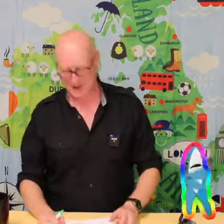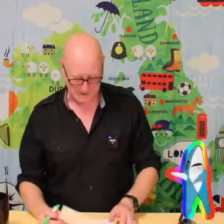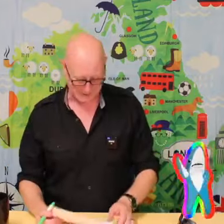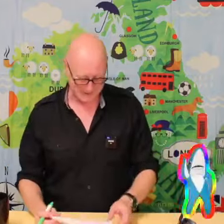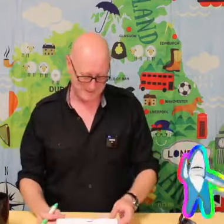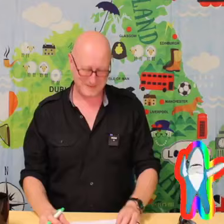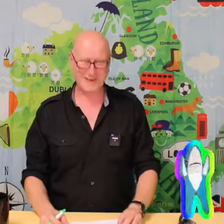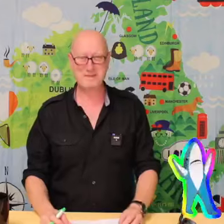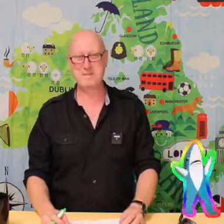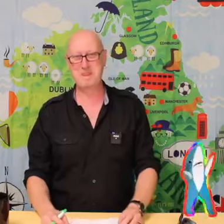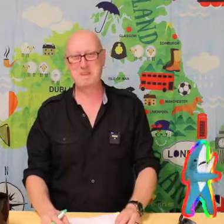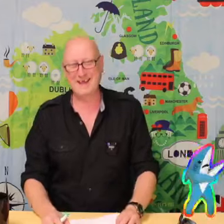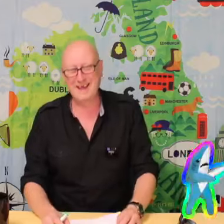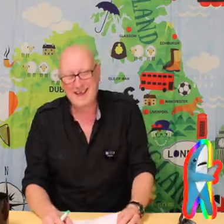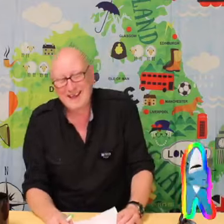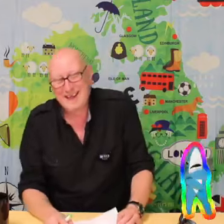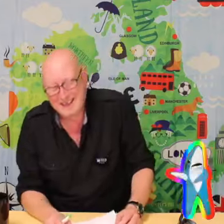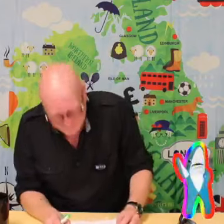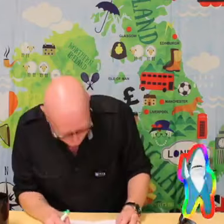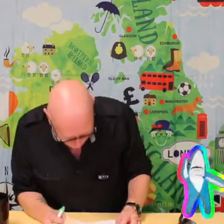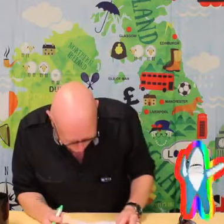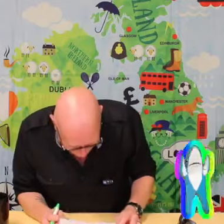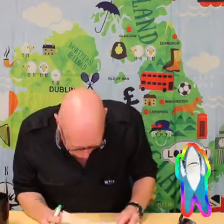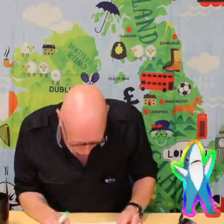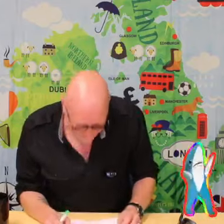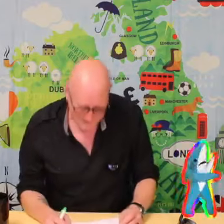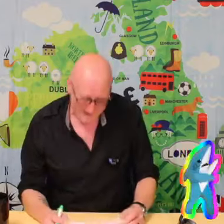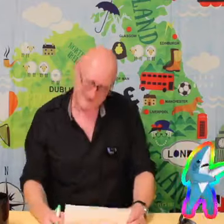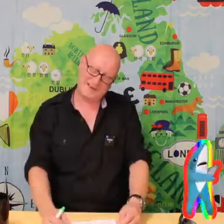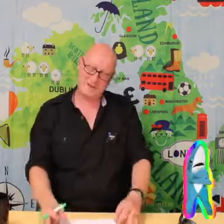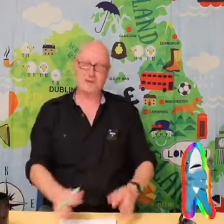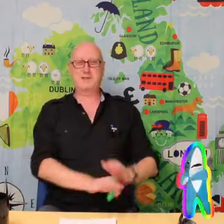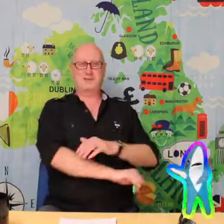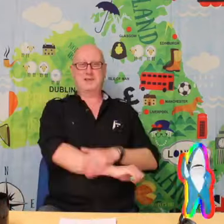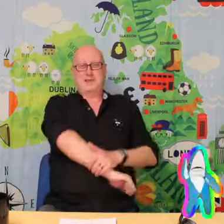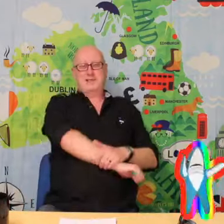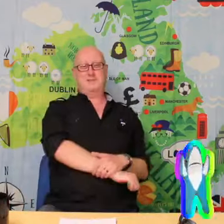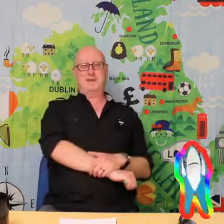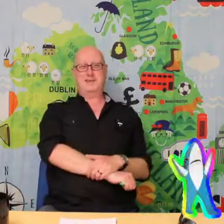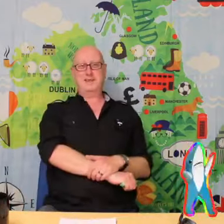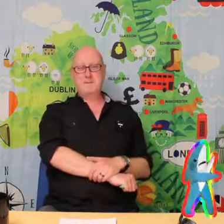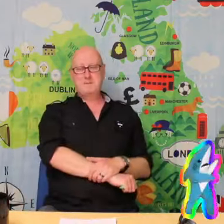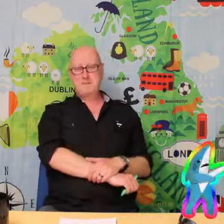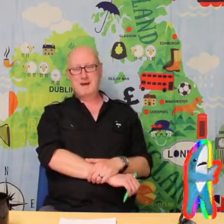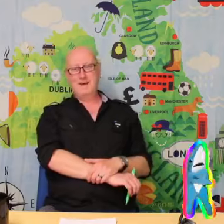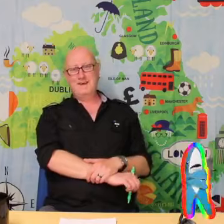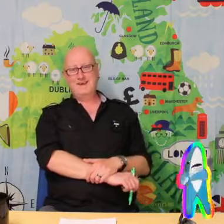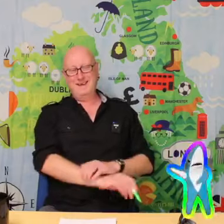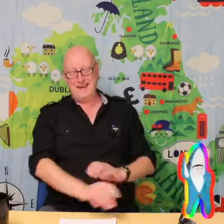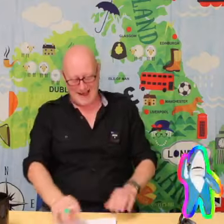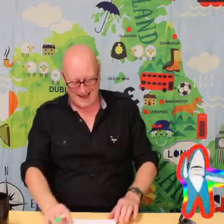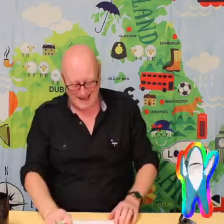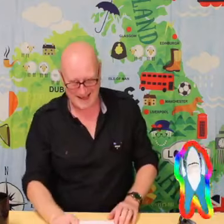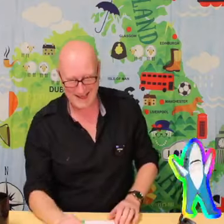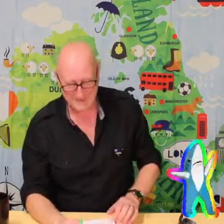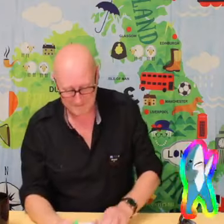I don't want to remember. If you can't remember, there's a good chance you were causing bother. No, I think there was a misunderstanding. So Anthony's saying he's coming back home on